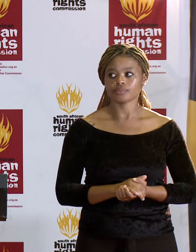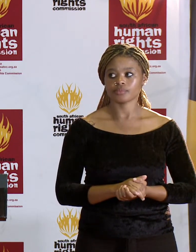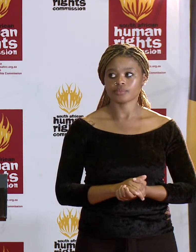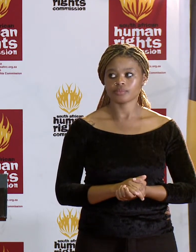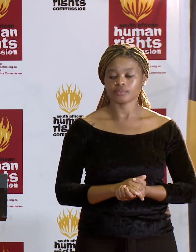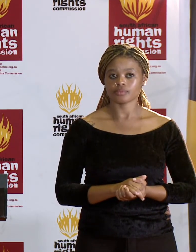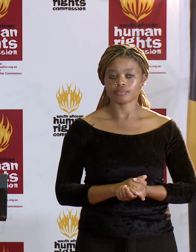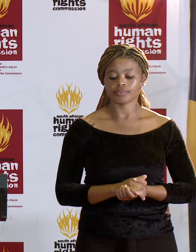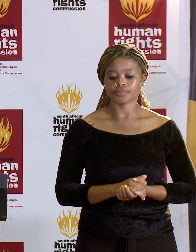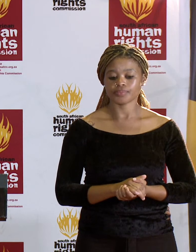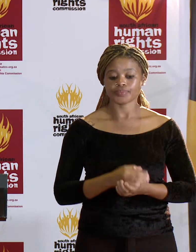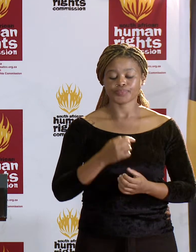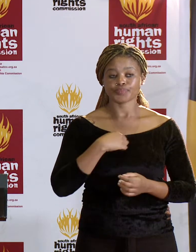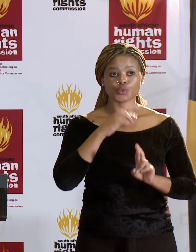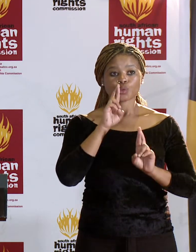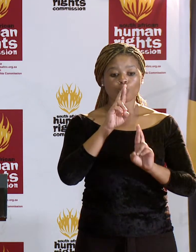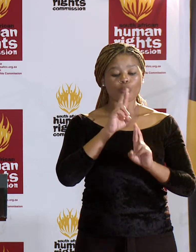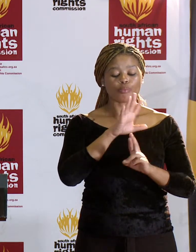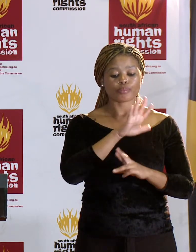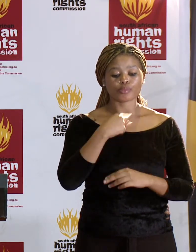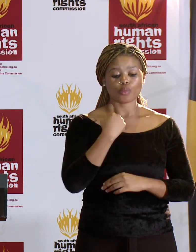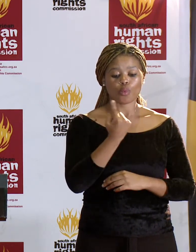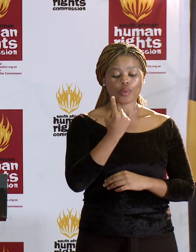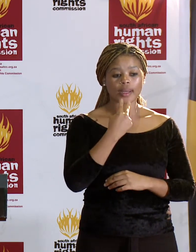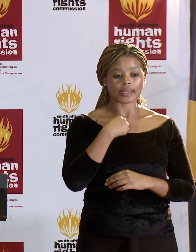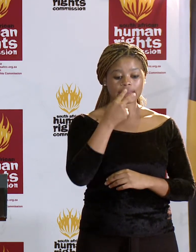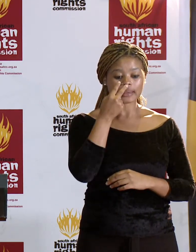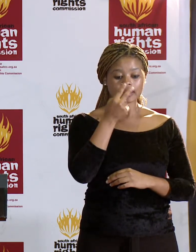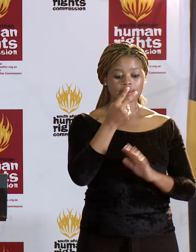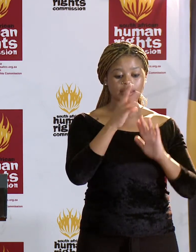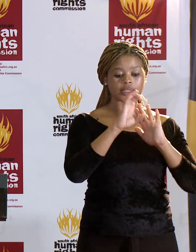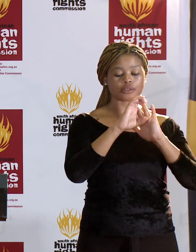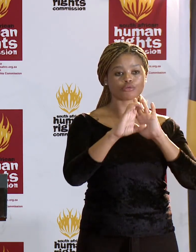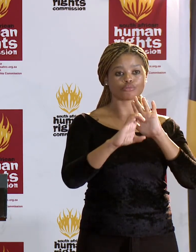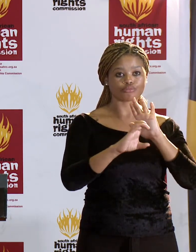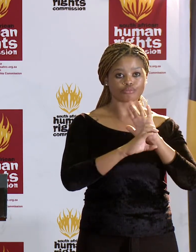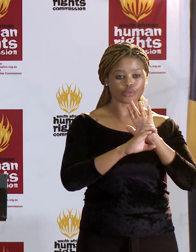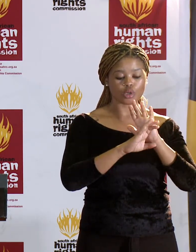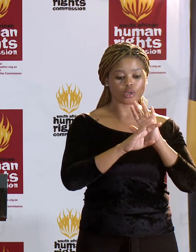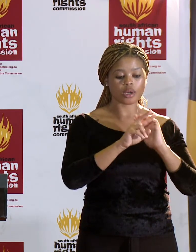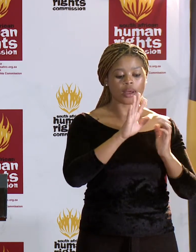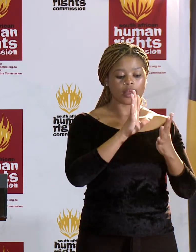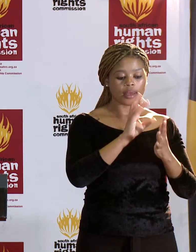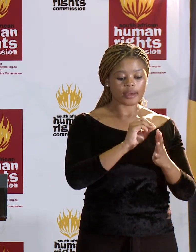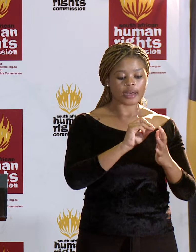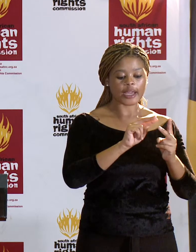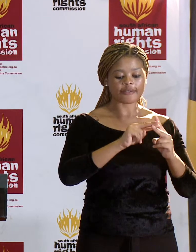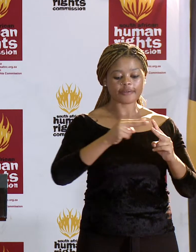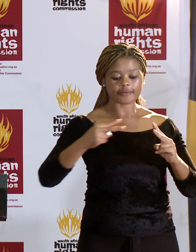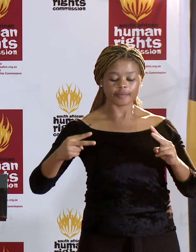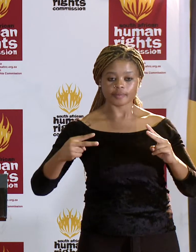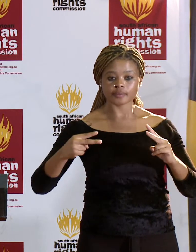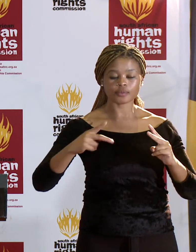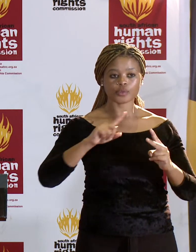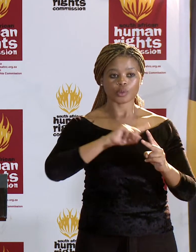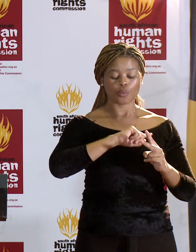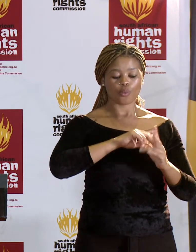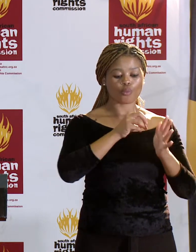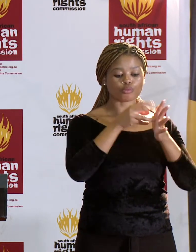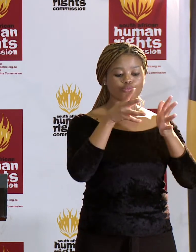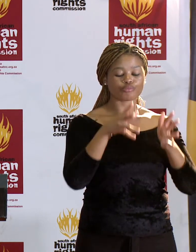I am hoping you have not only seen the Constitution, you have also read it. Because as